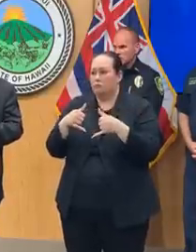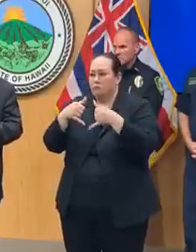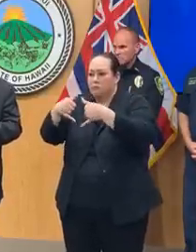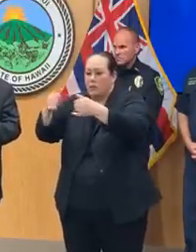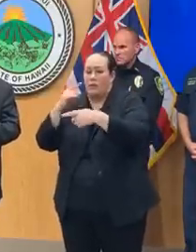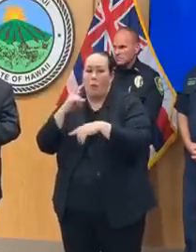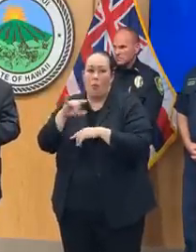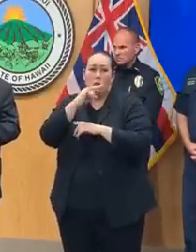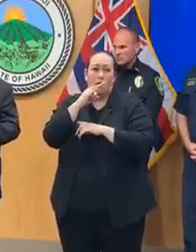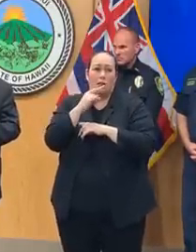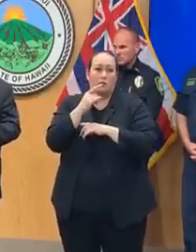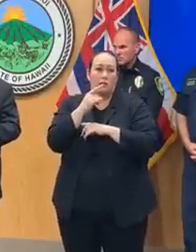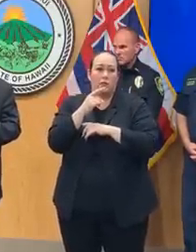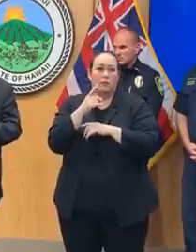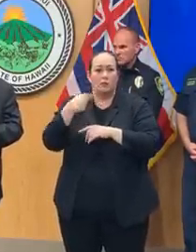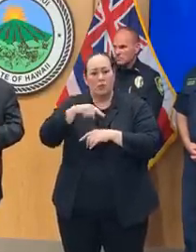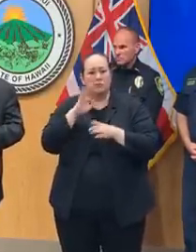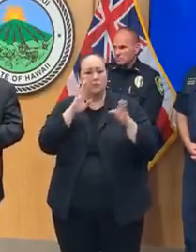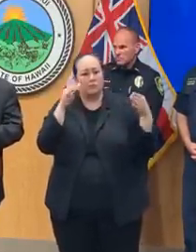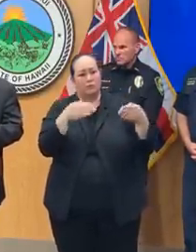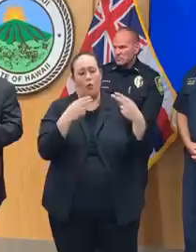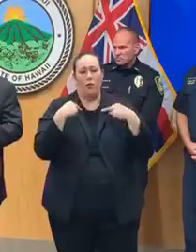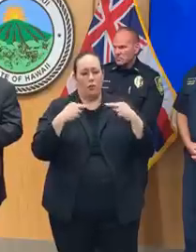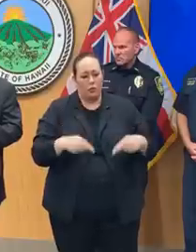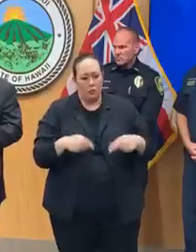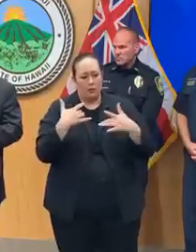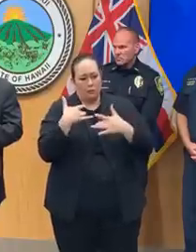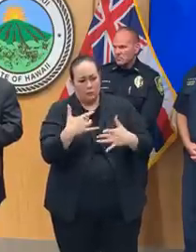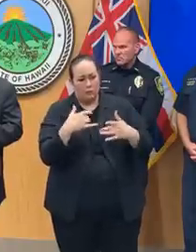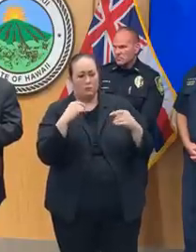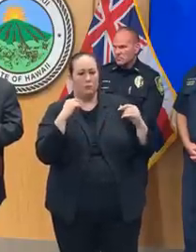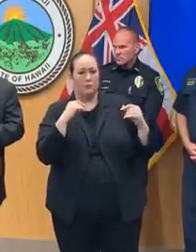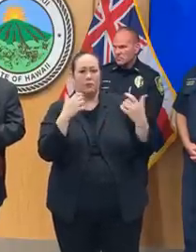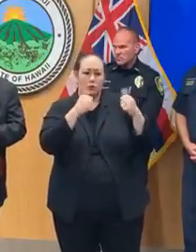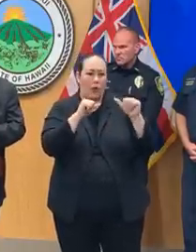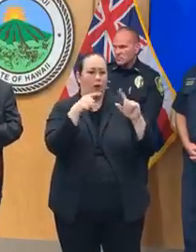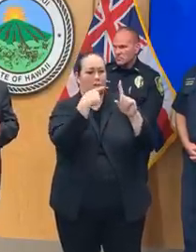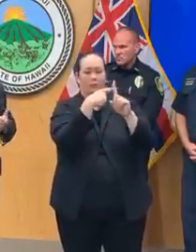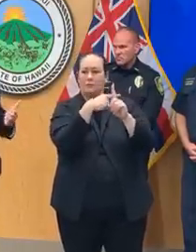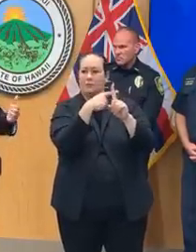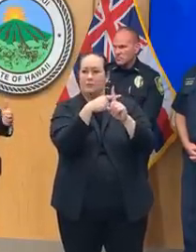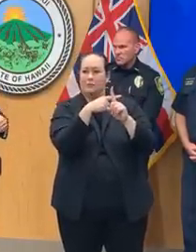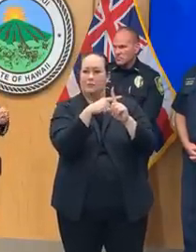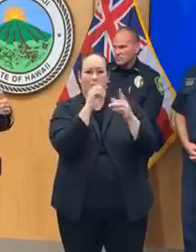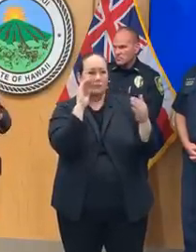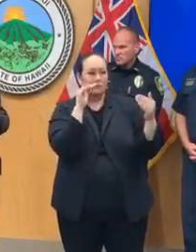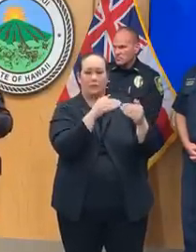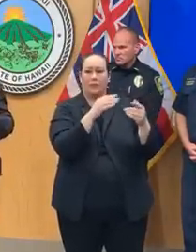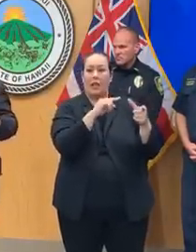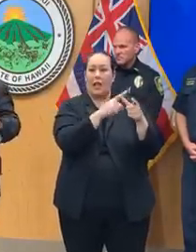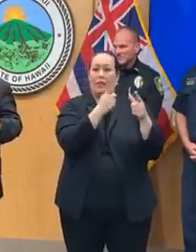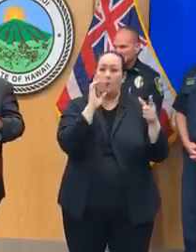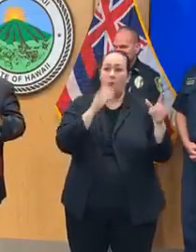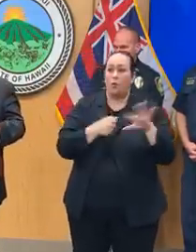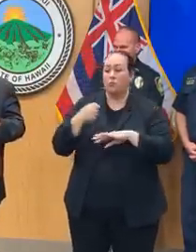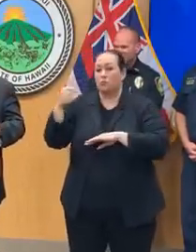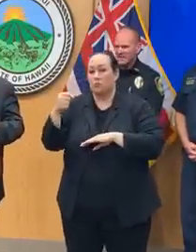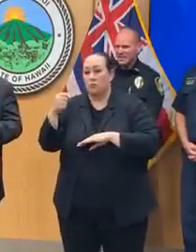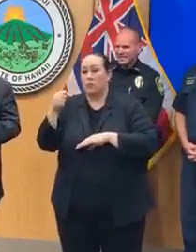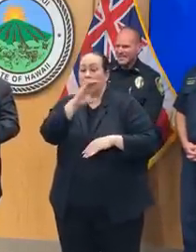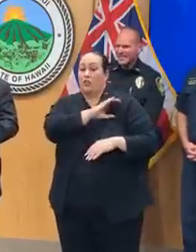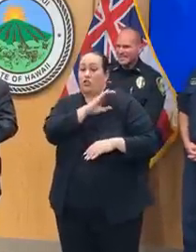have to go as humanity. So we're going to try to stay very positive. And then we're going to put the chief of police out here to yell